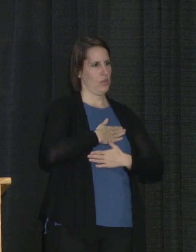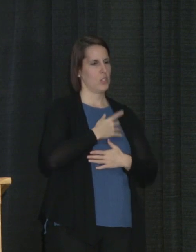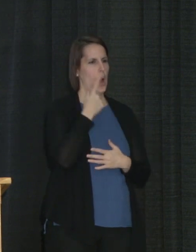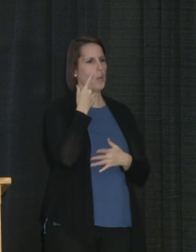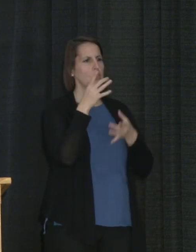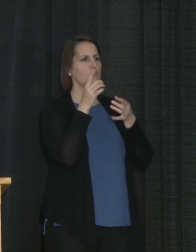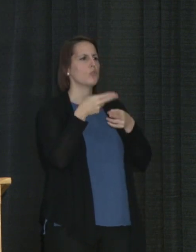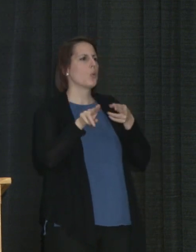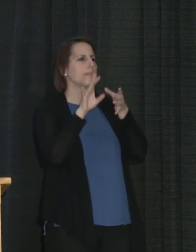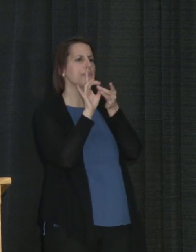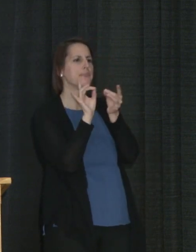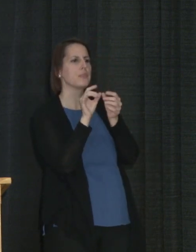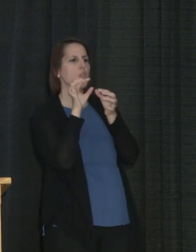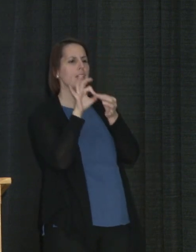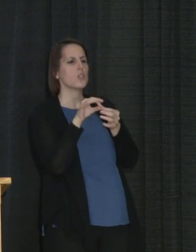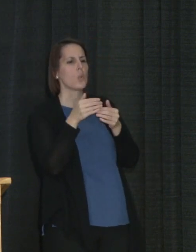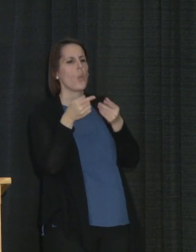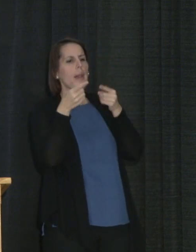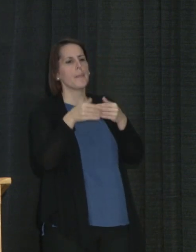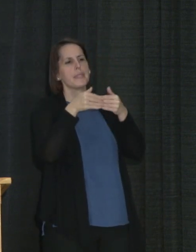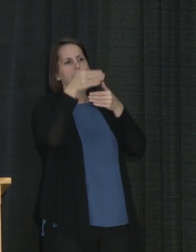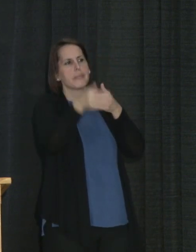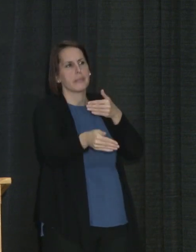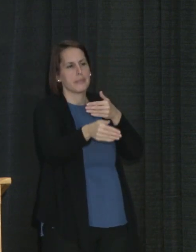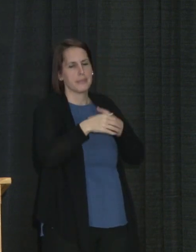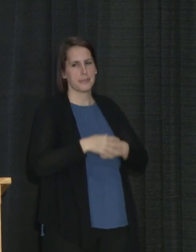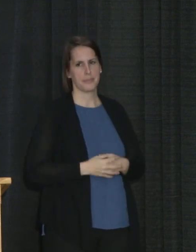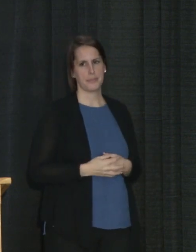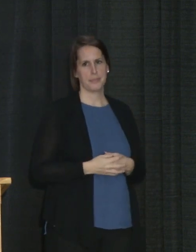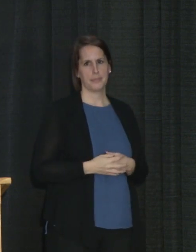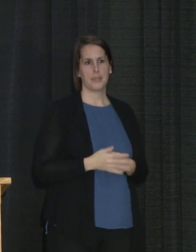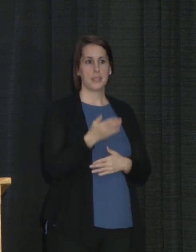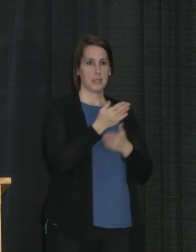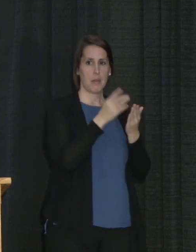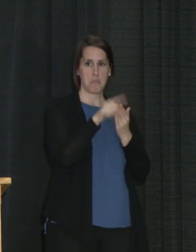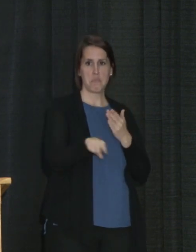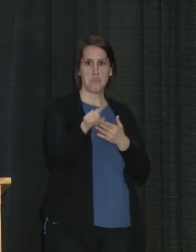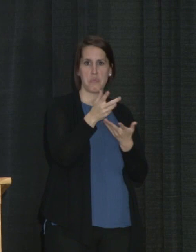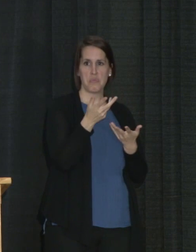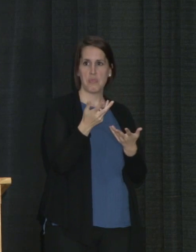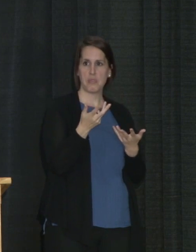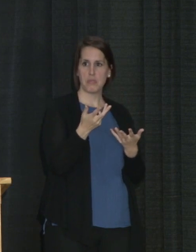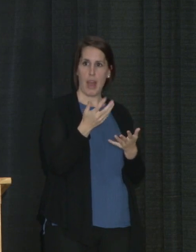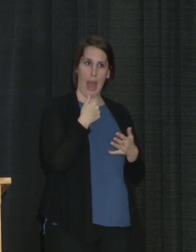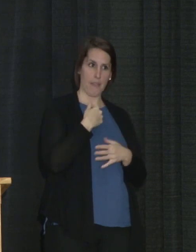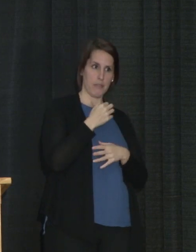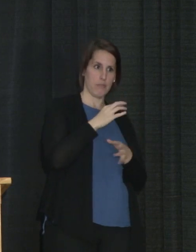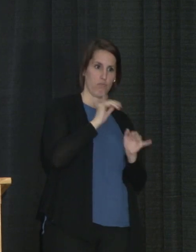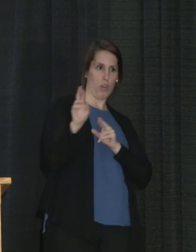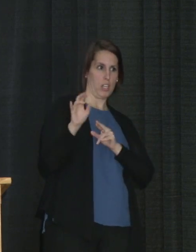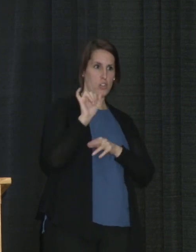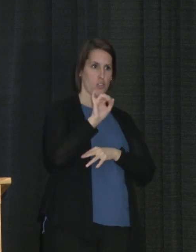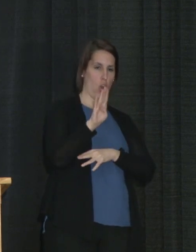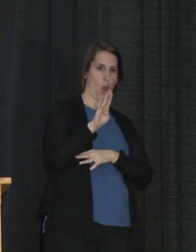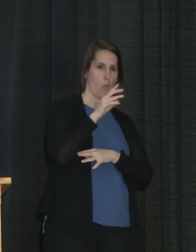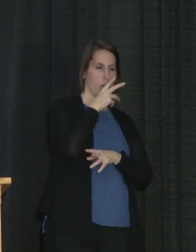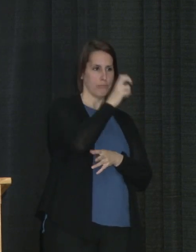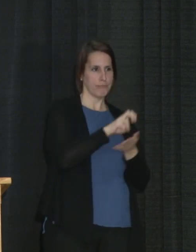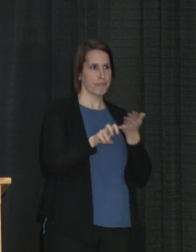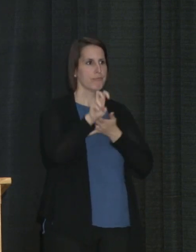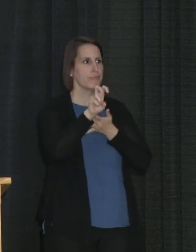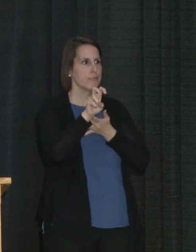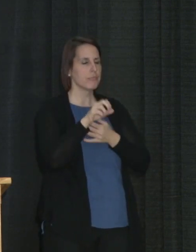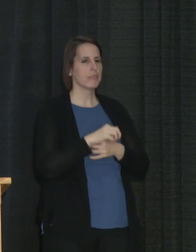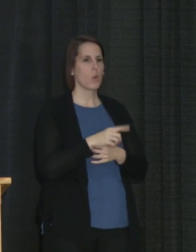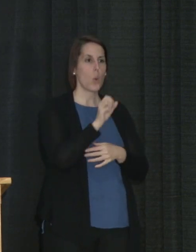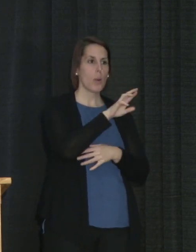you. I know some of you are fortunate enough to be heading into into some jobs. Some of you may be going on to some